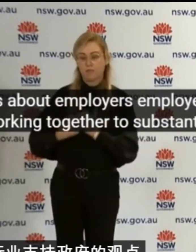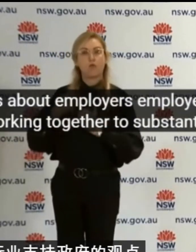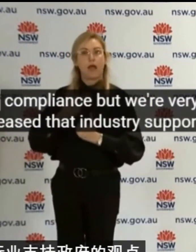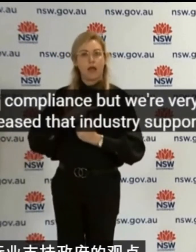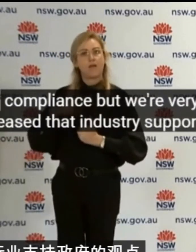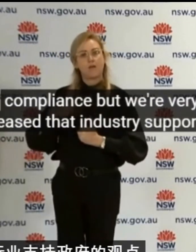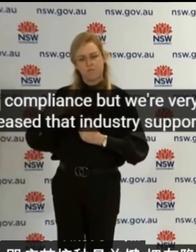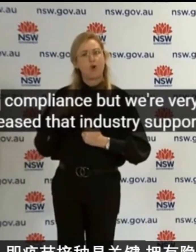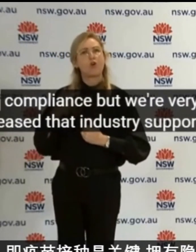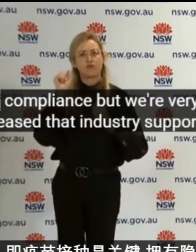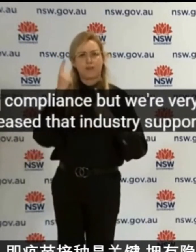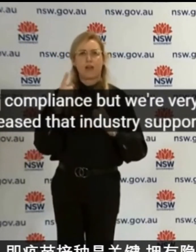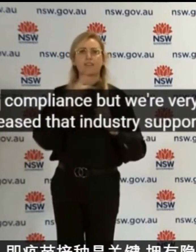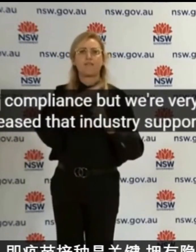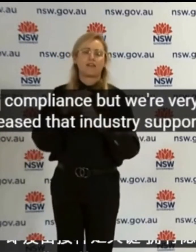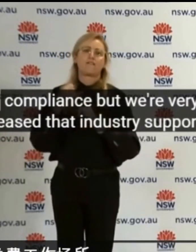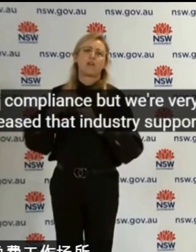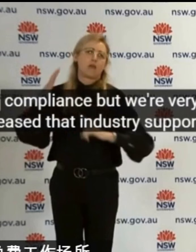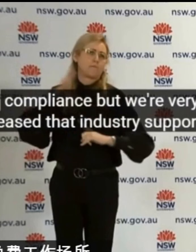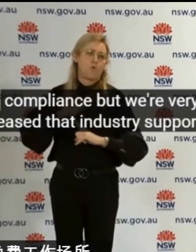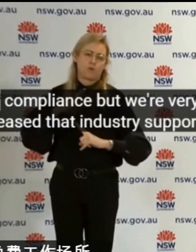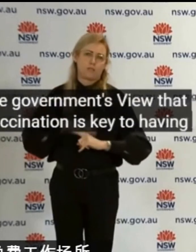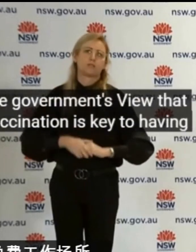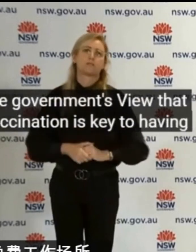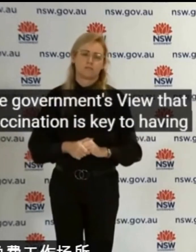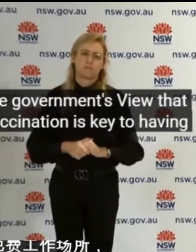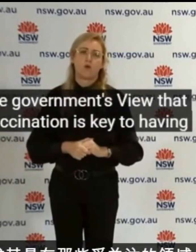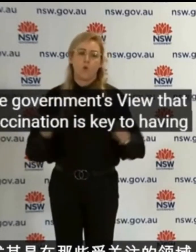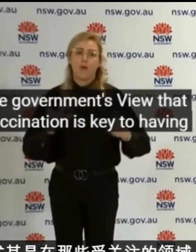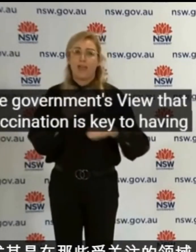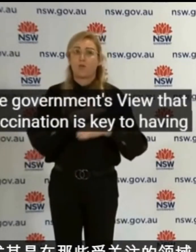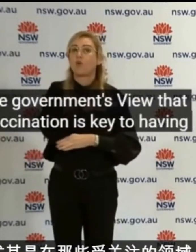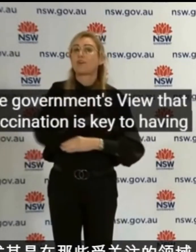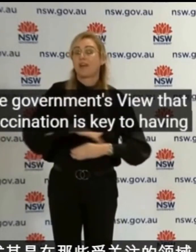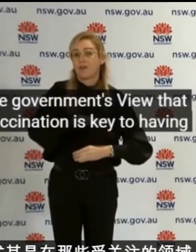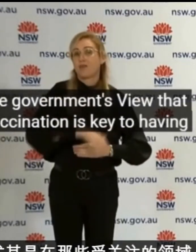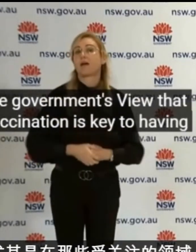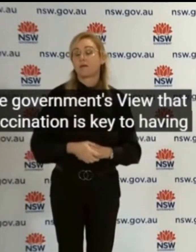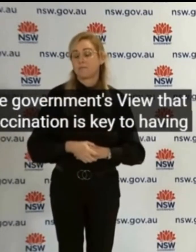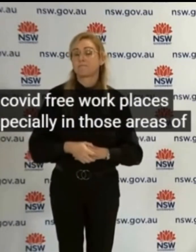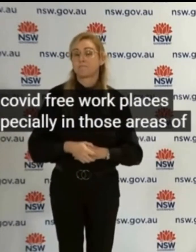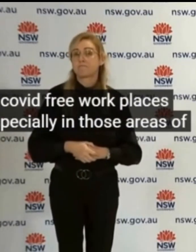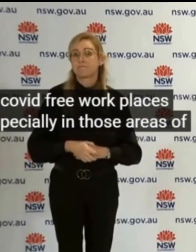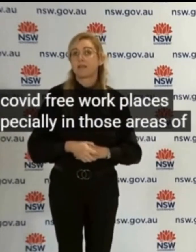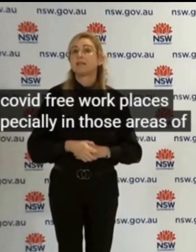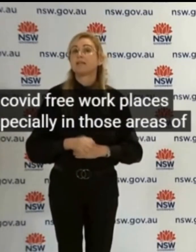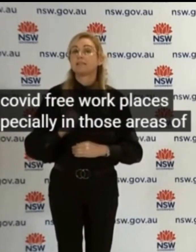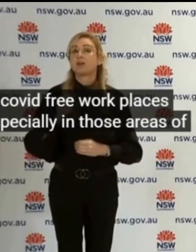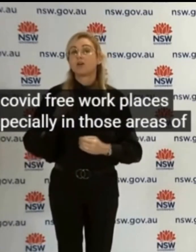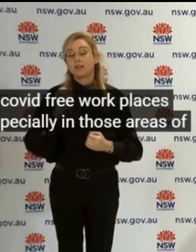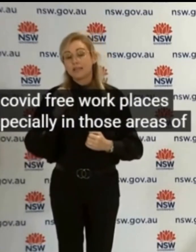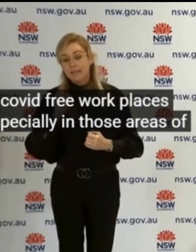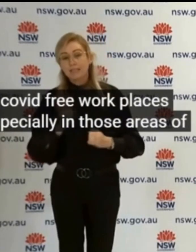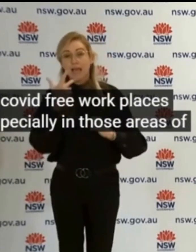having COVID-free workplaces, especially in those areas of concern. So whilst those obligations or those incentives don't exist for